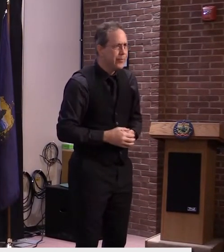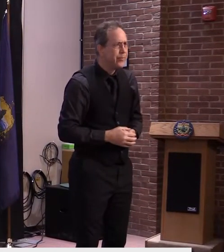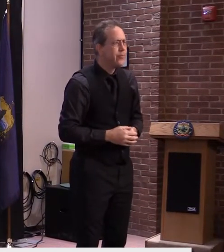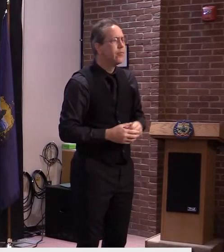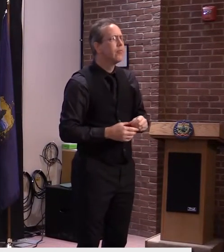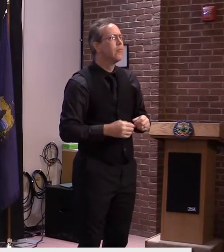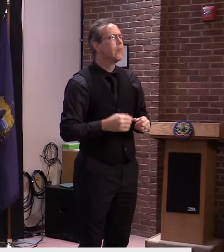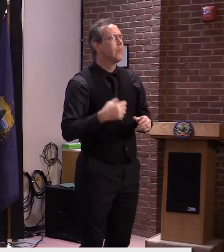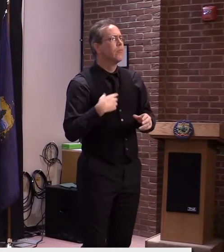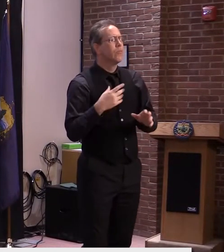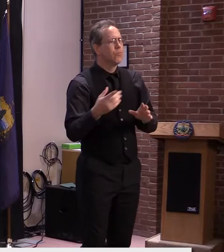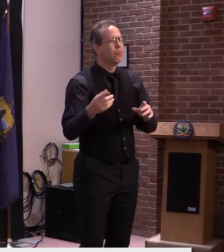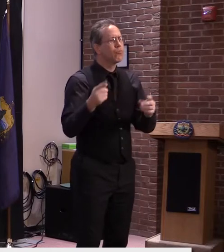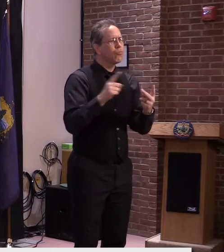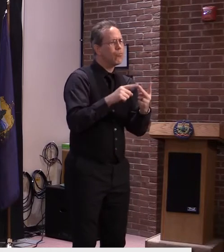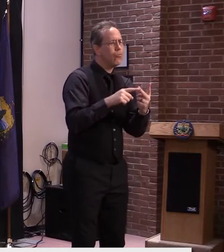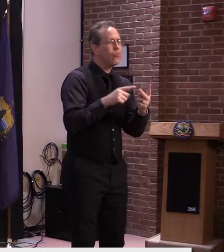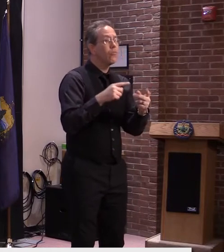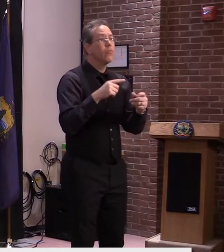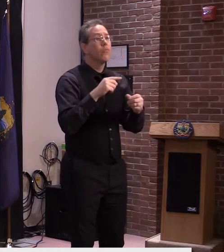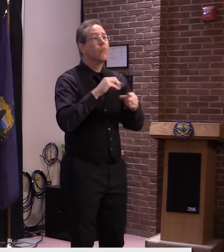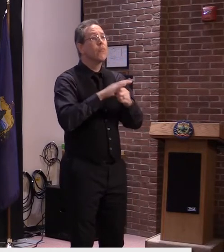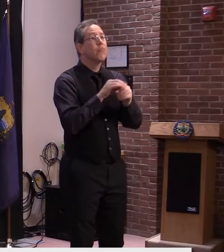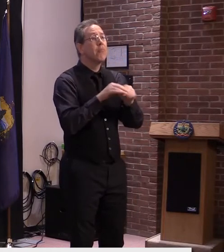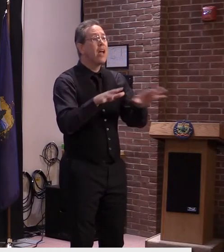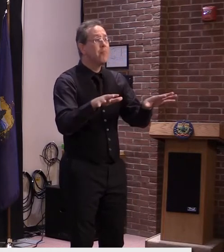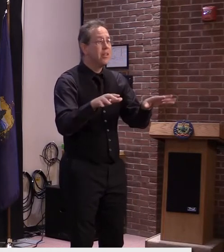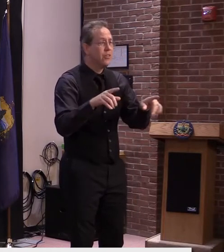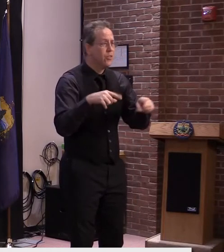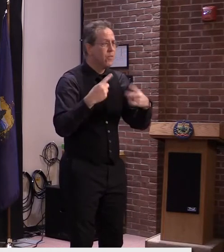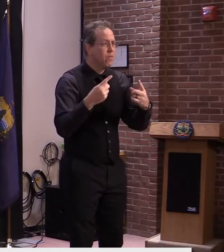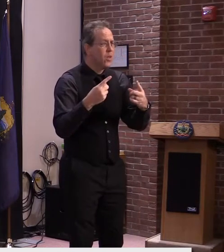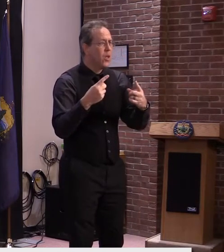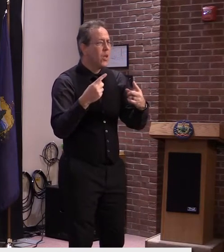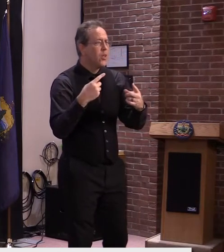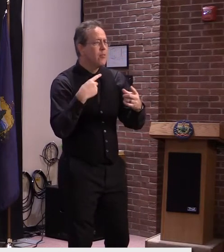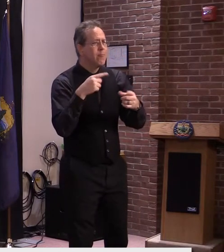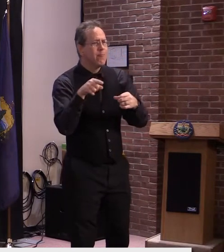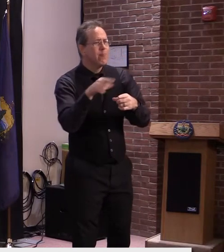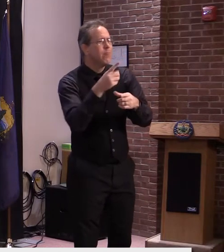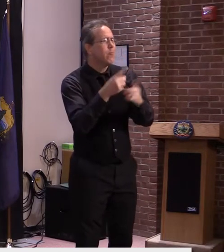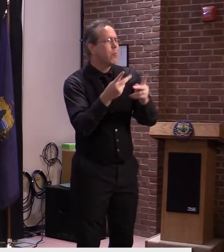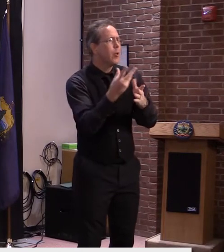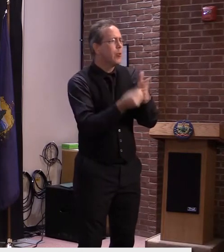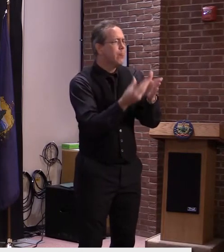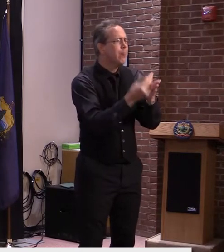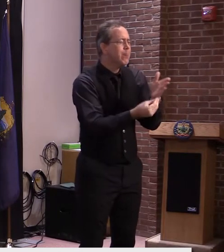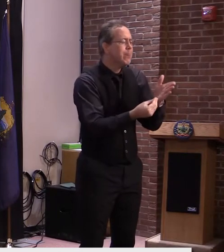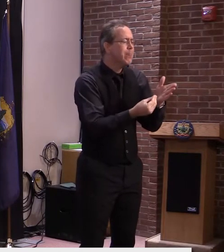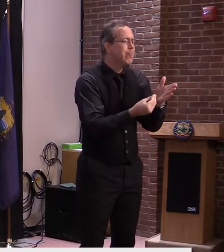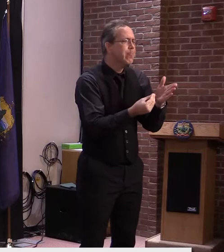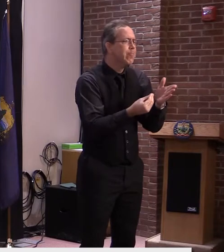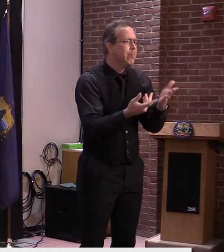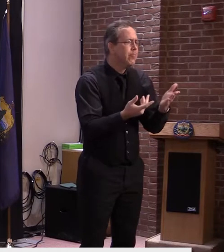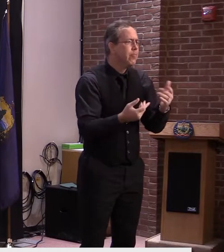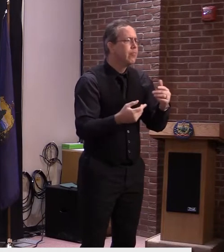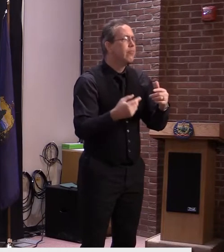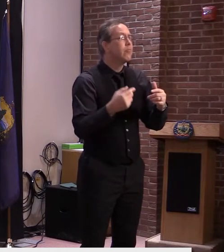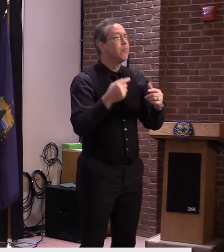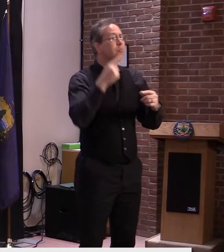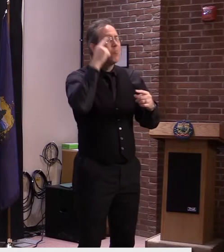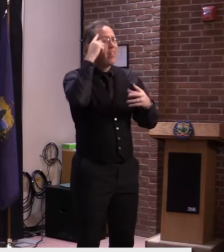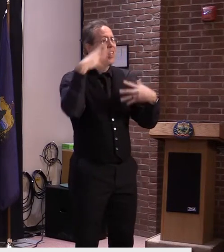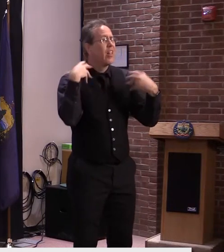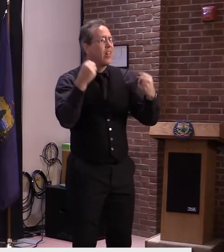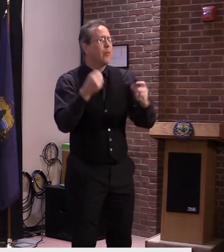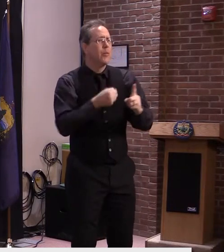that, the pandemic has exposed some gaps in our care system. Last week, we talked about the stressors on mental health. This week,